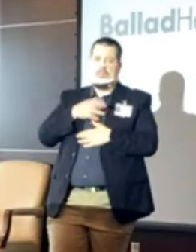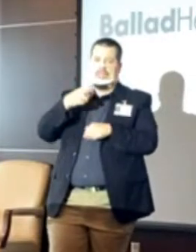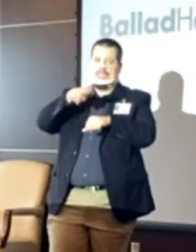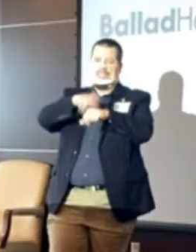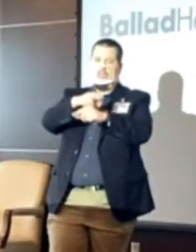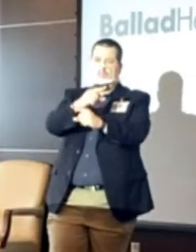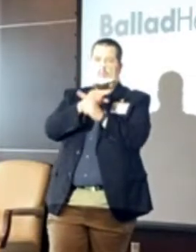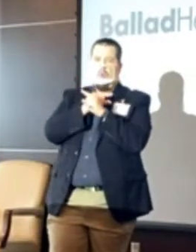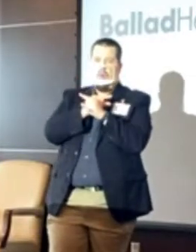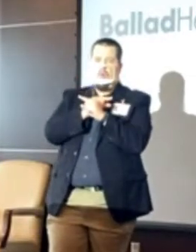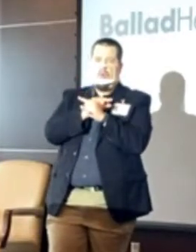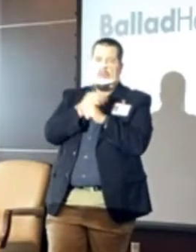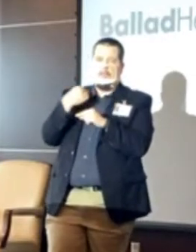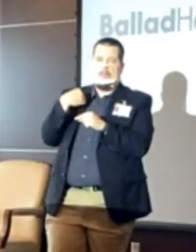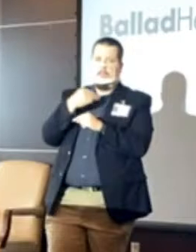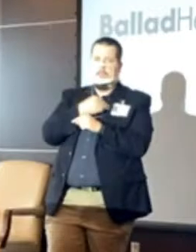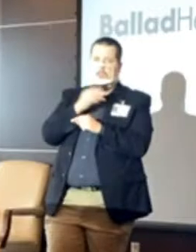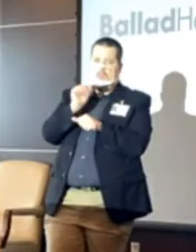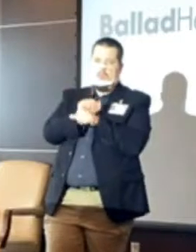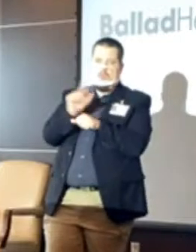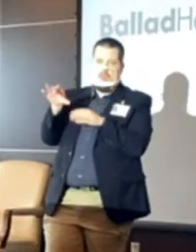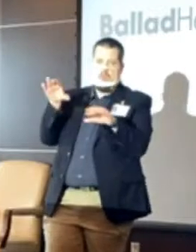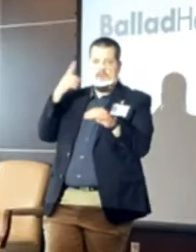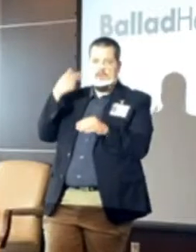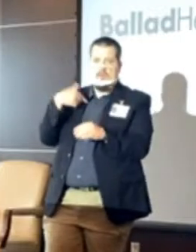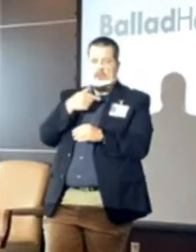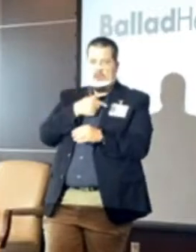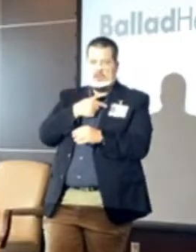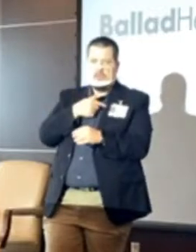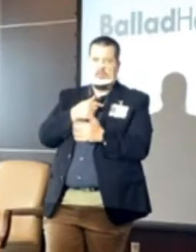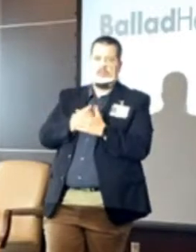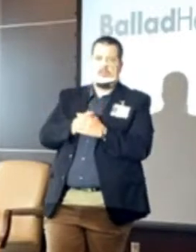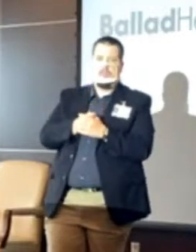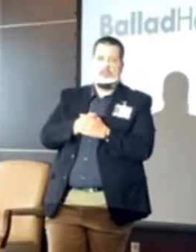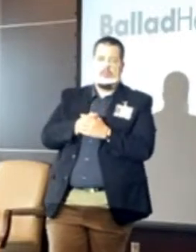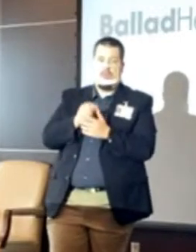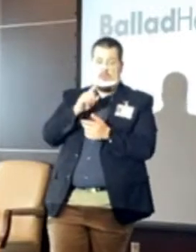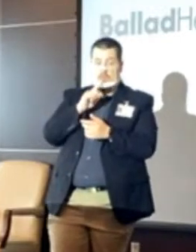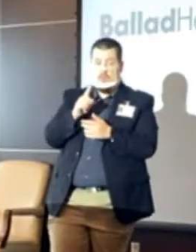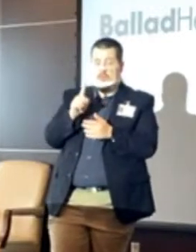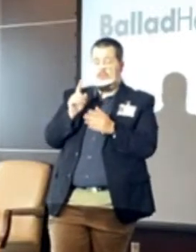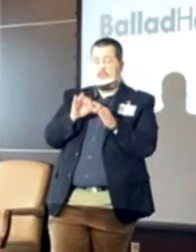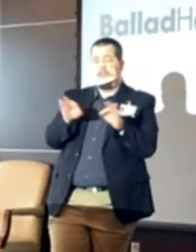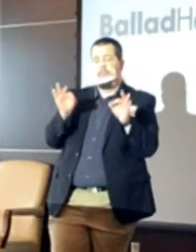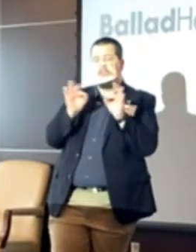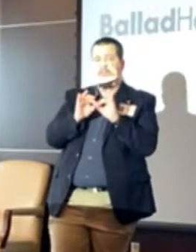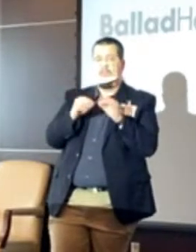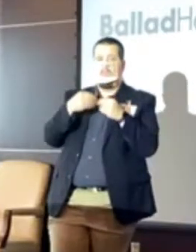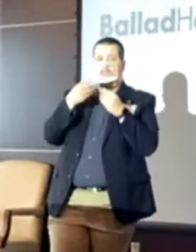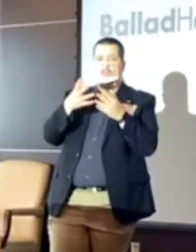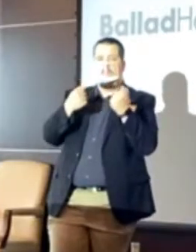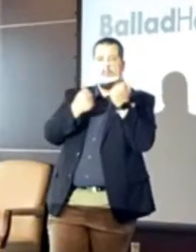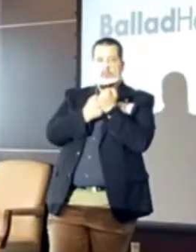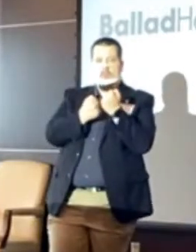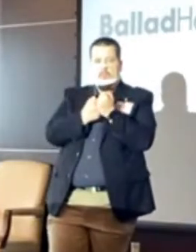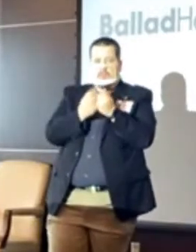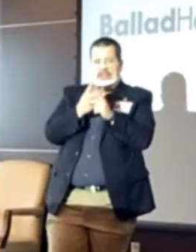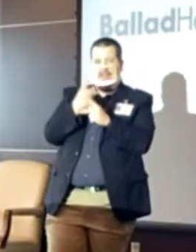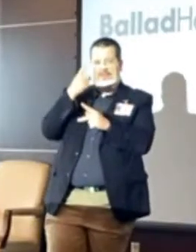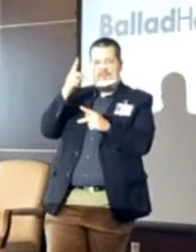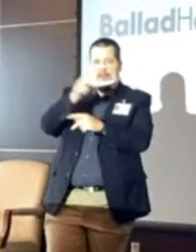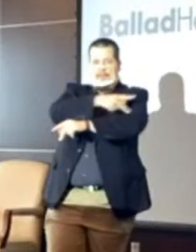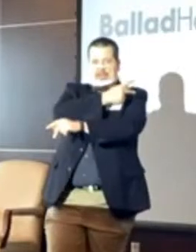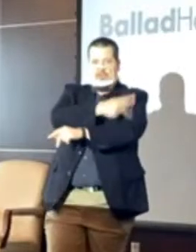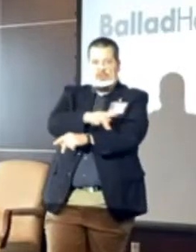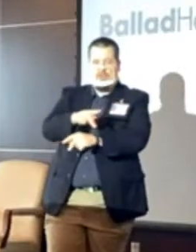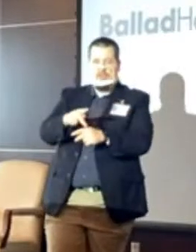National Guard members and the work that they do for us. They're really invaluable to us today. They provide great support and great care to our